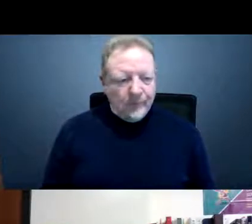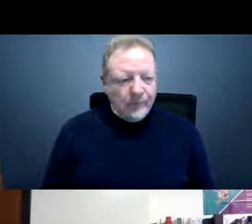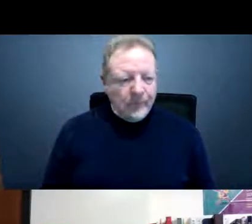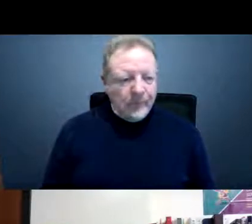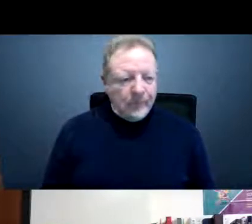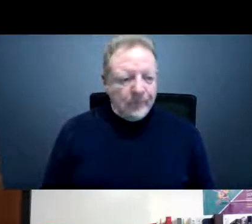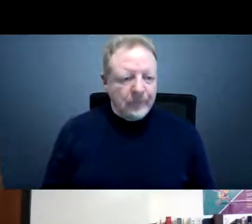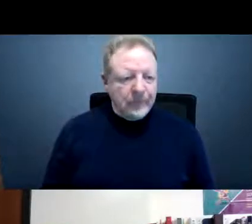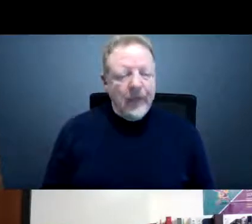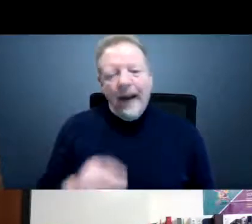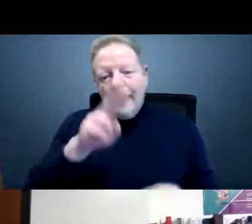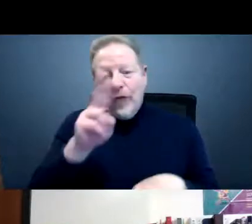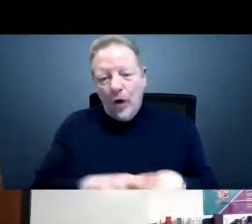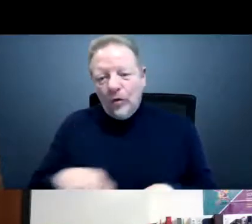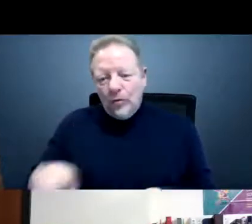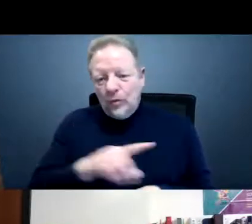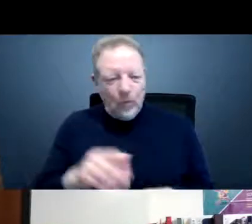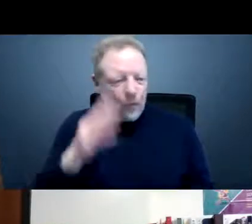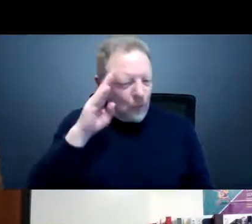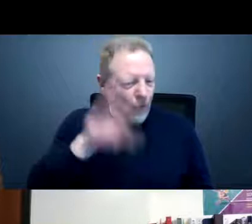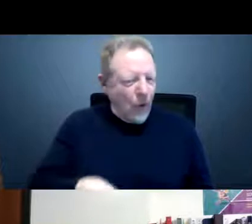And of course, you obviously know about the commission